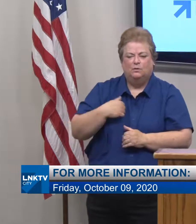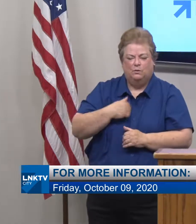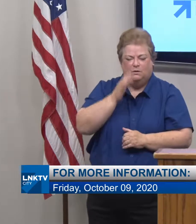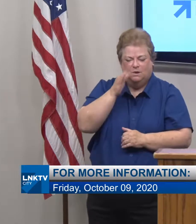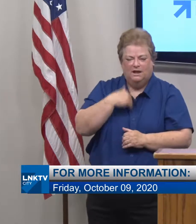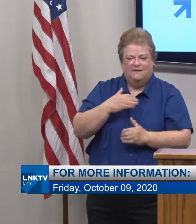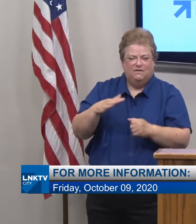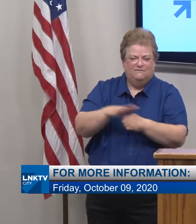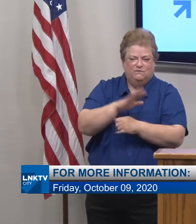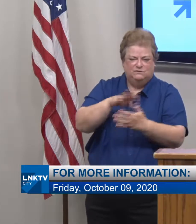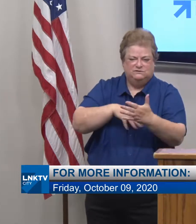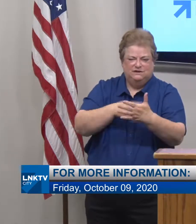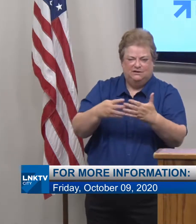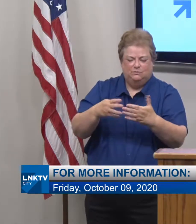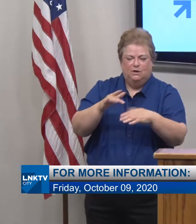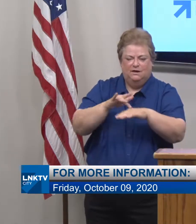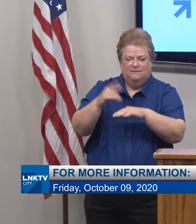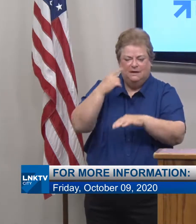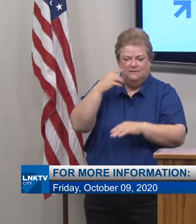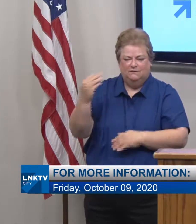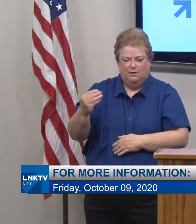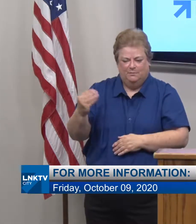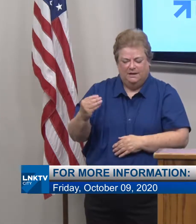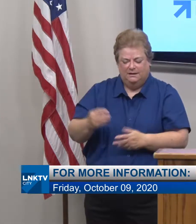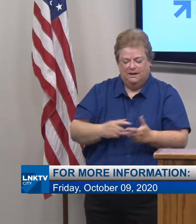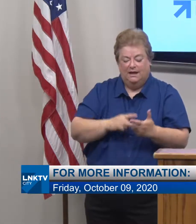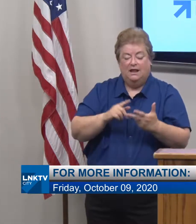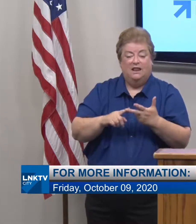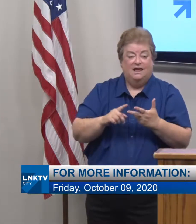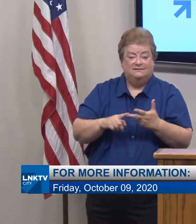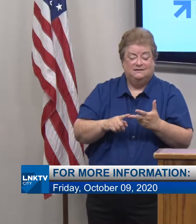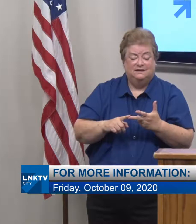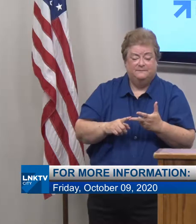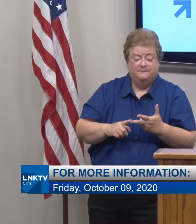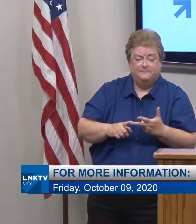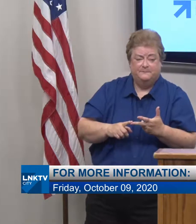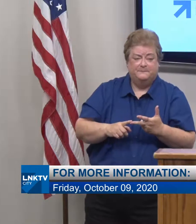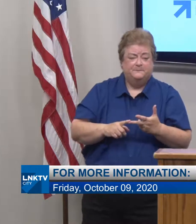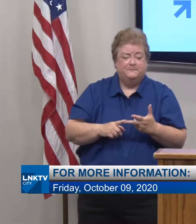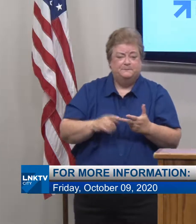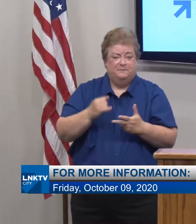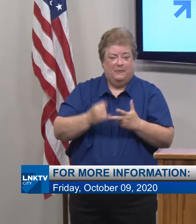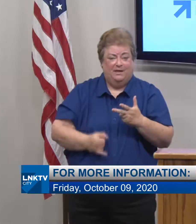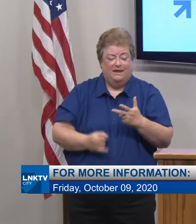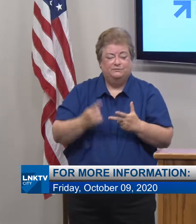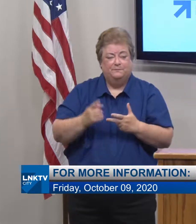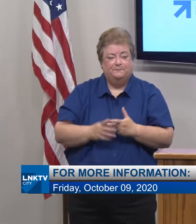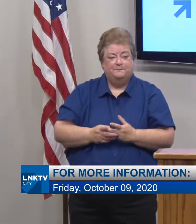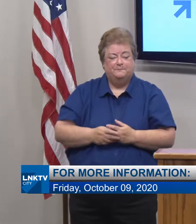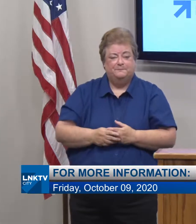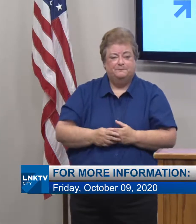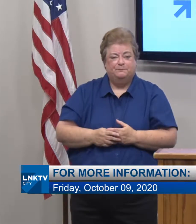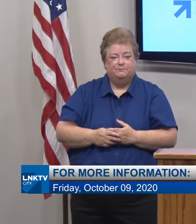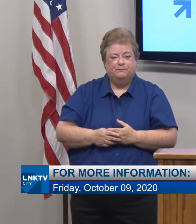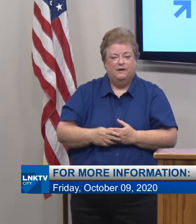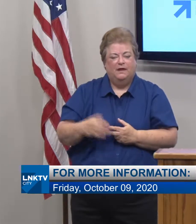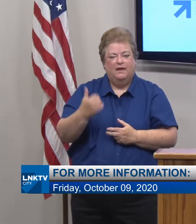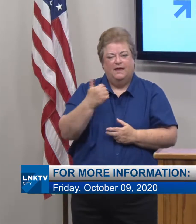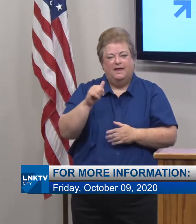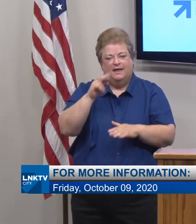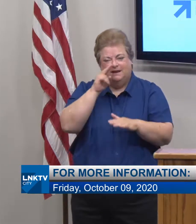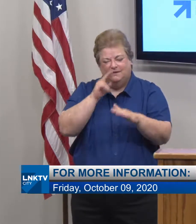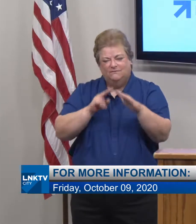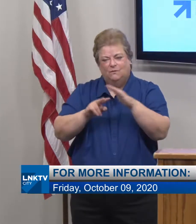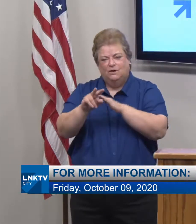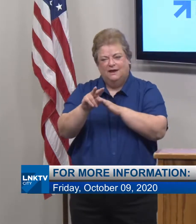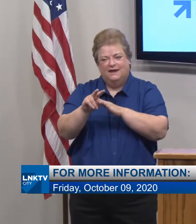Monday. And lastly, on flu, are there any sort of forecasted trends